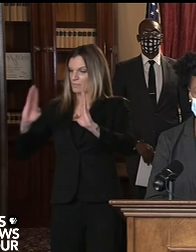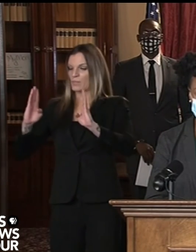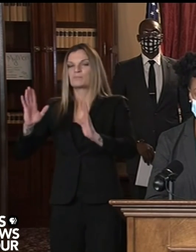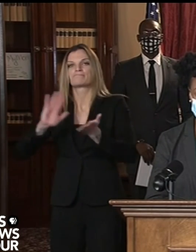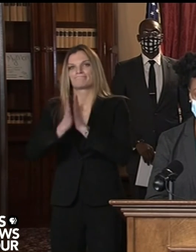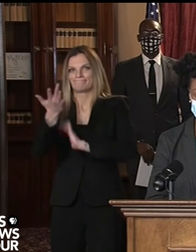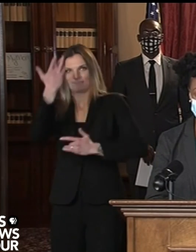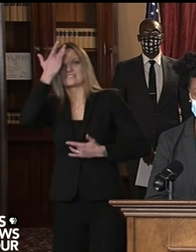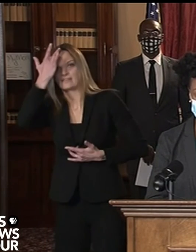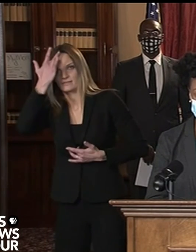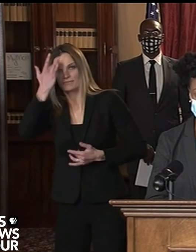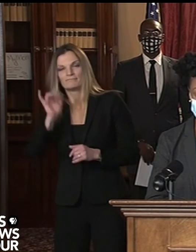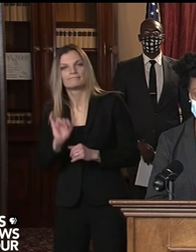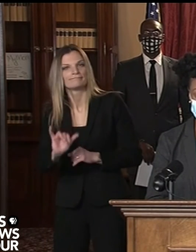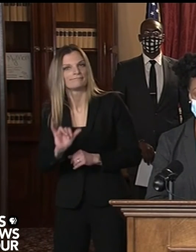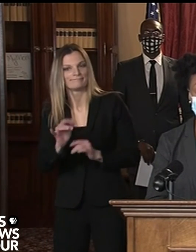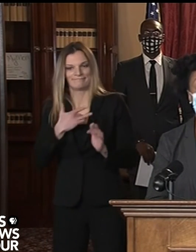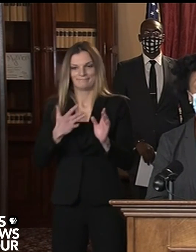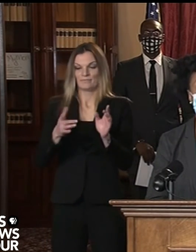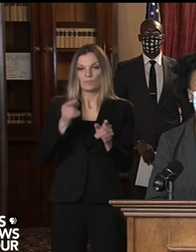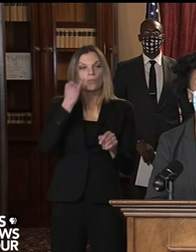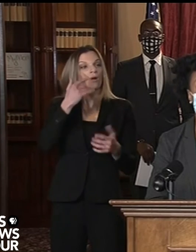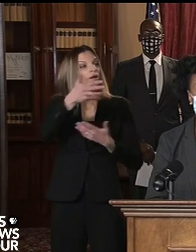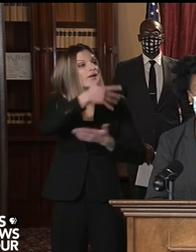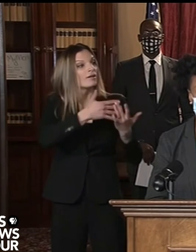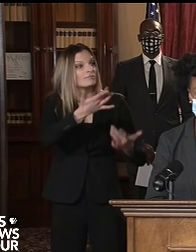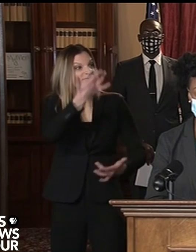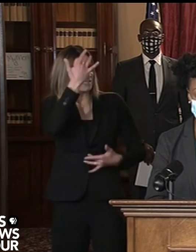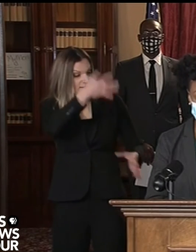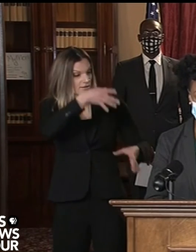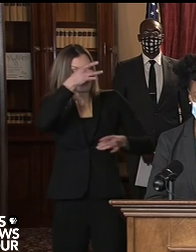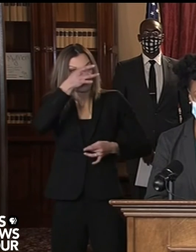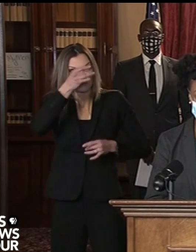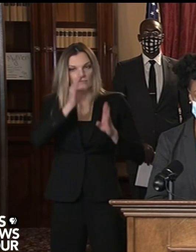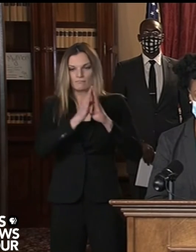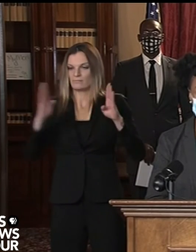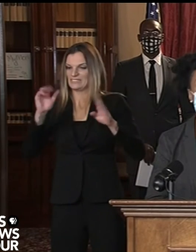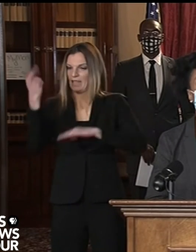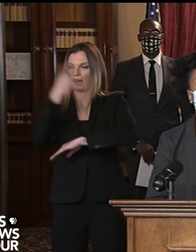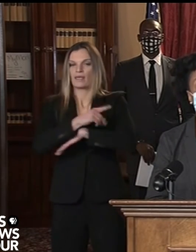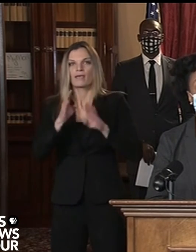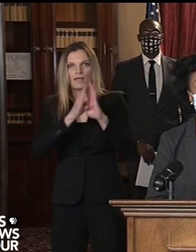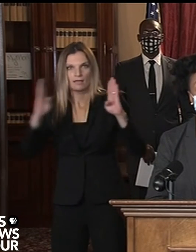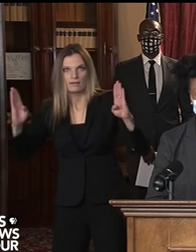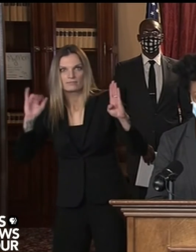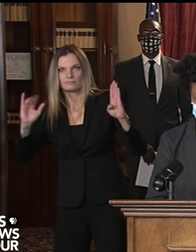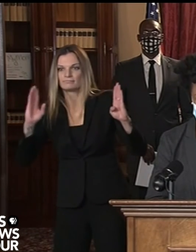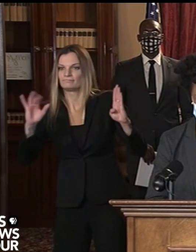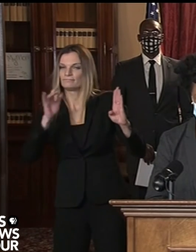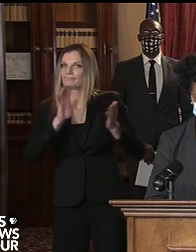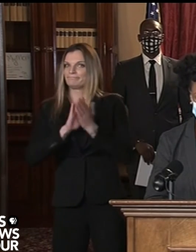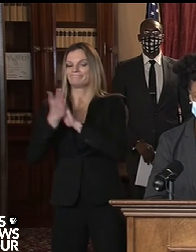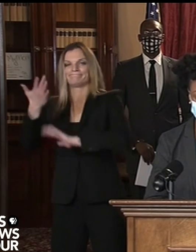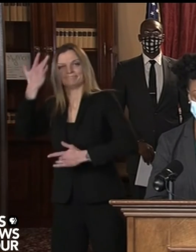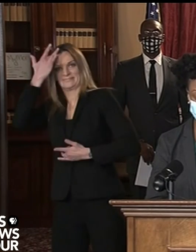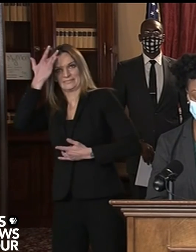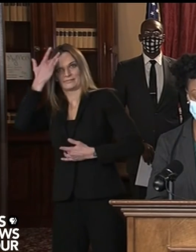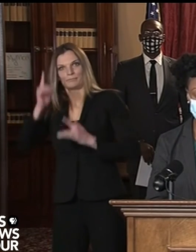the CDC has offered an option for how to potentially shorten the quarantine period in certain